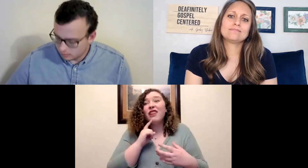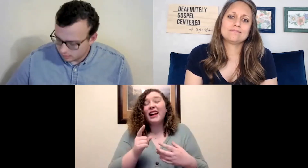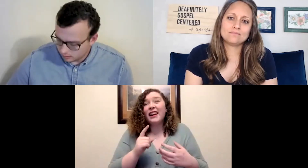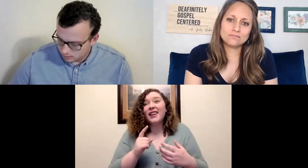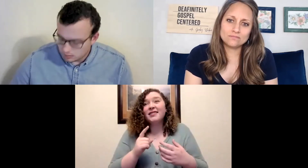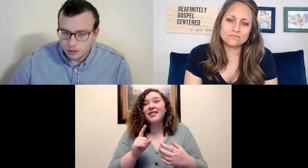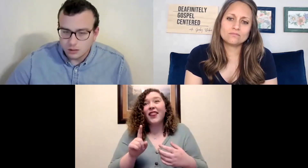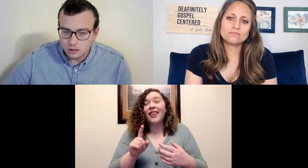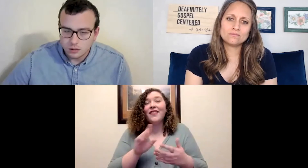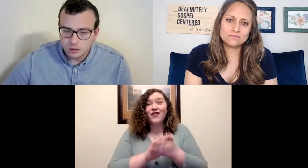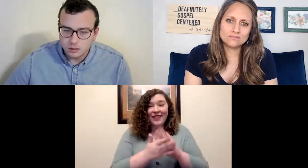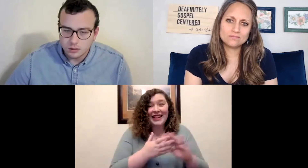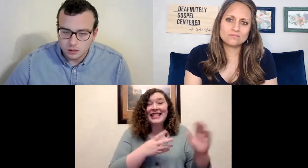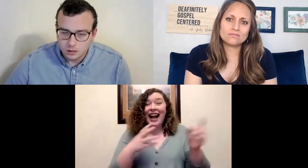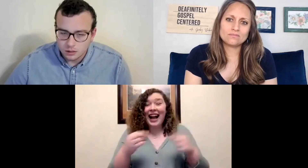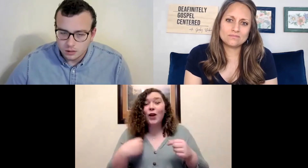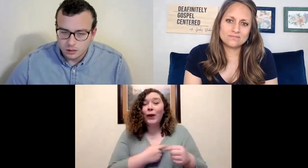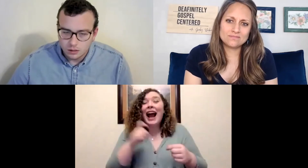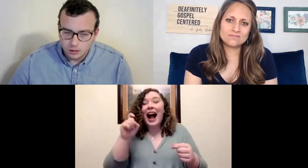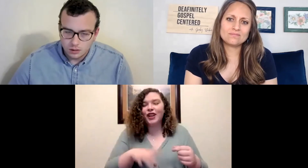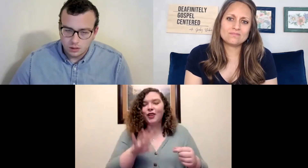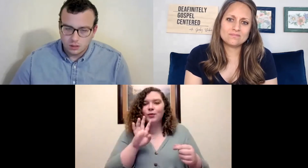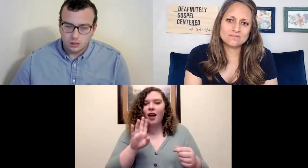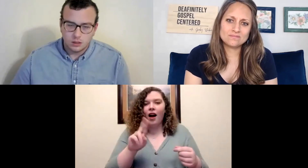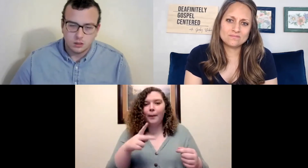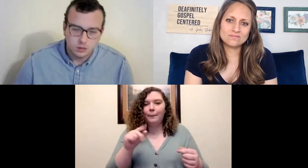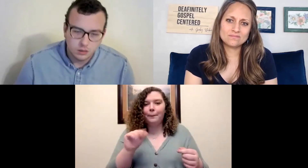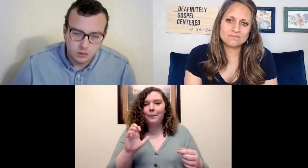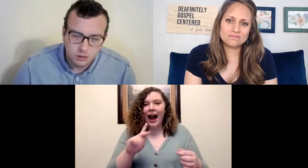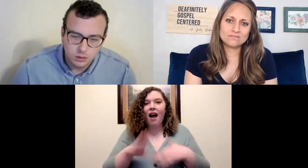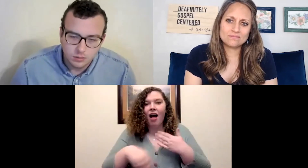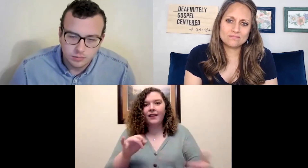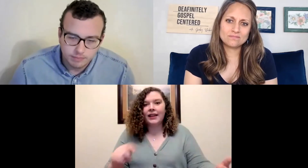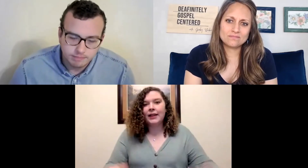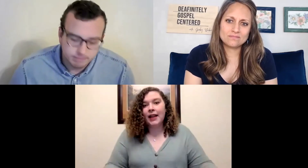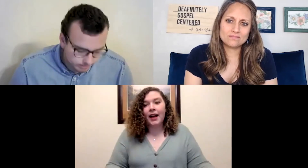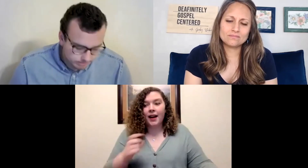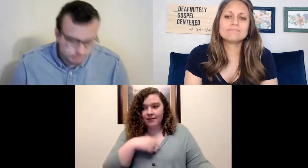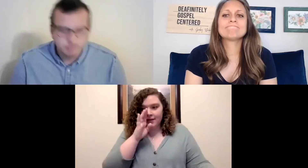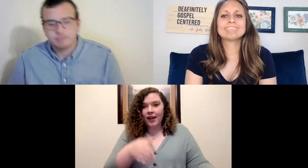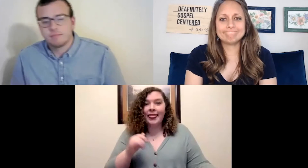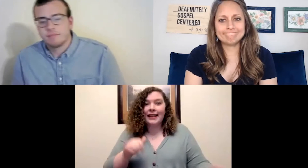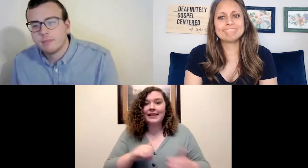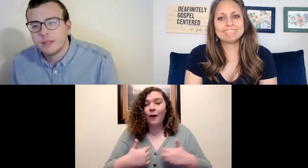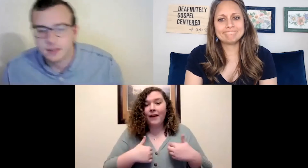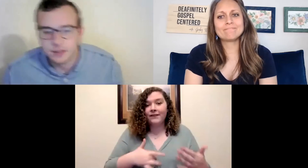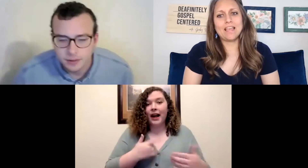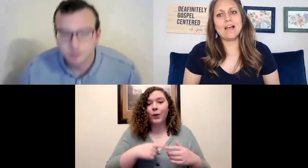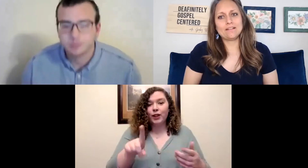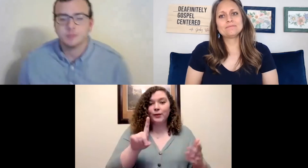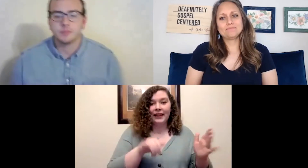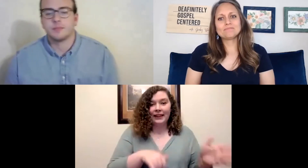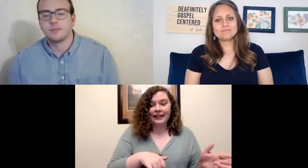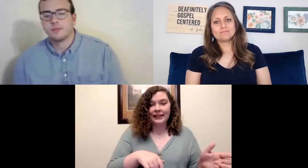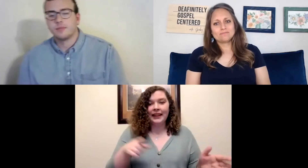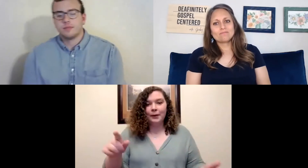something. And then over those dinners, it was forgiveness, but also a process of unpacking all of that.